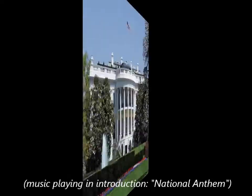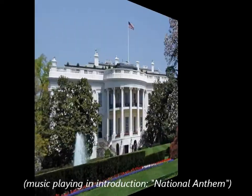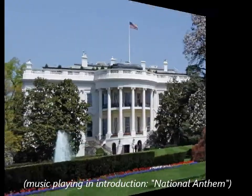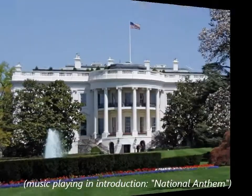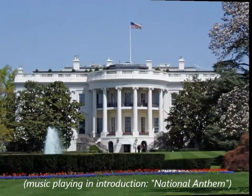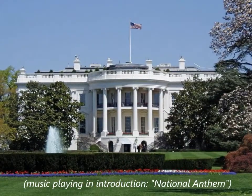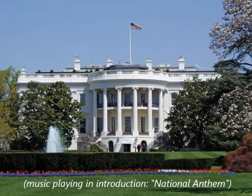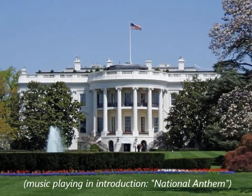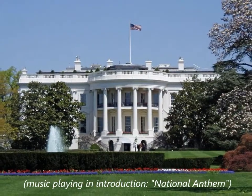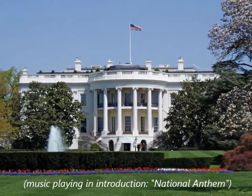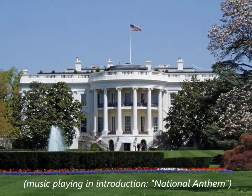Thank you.